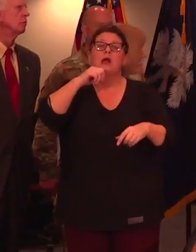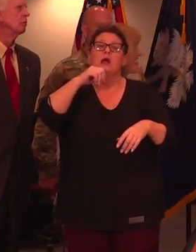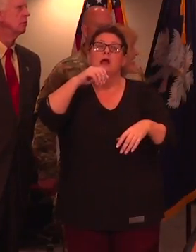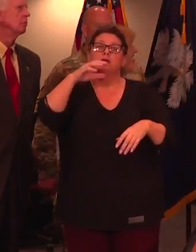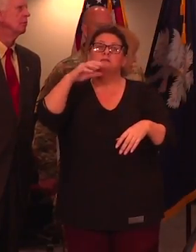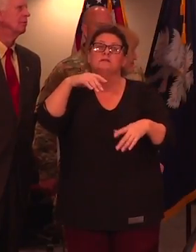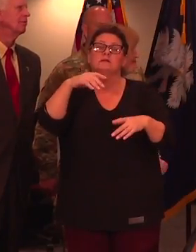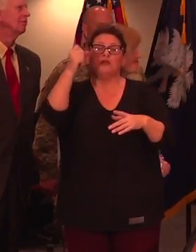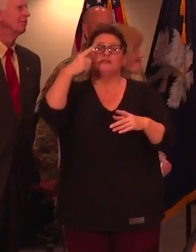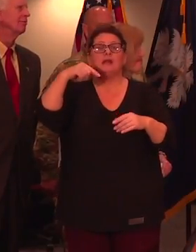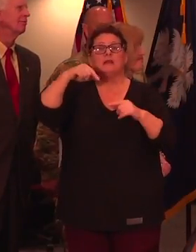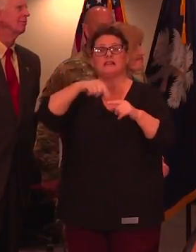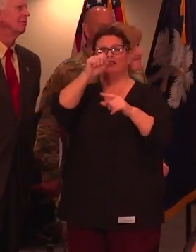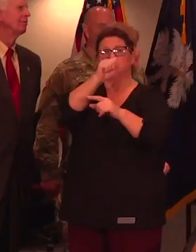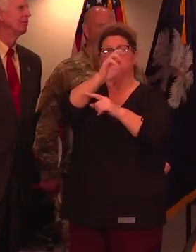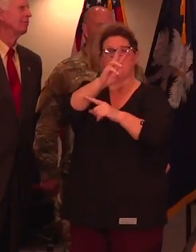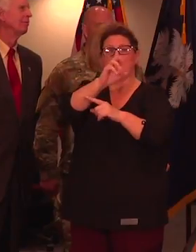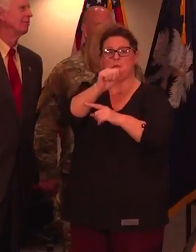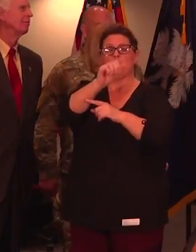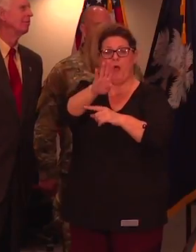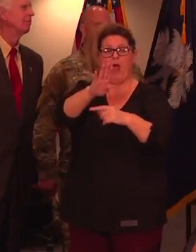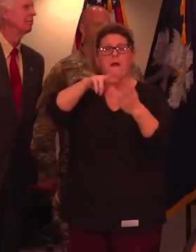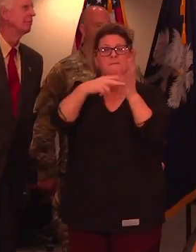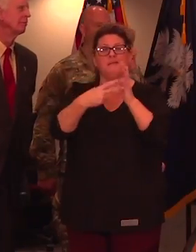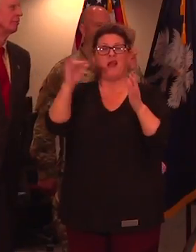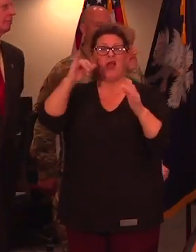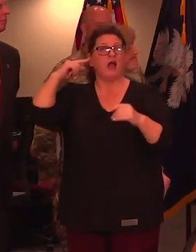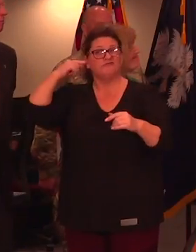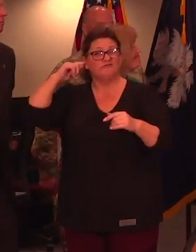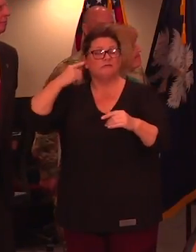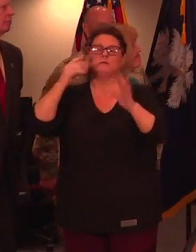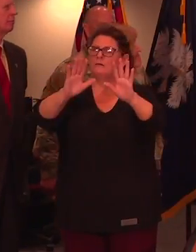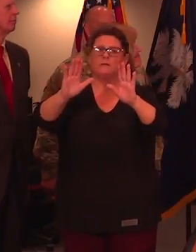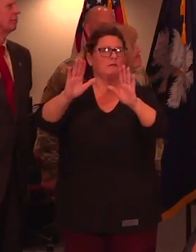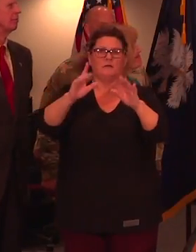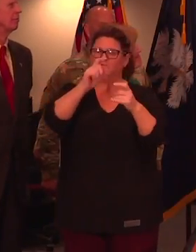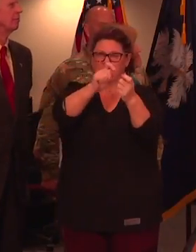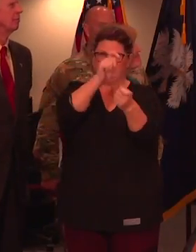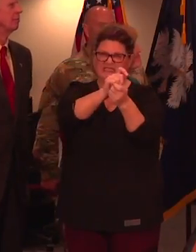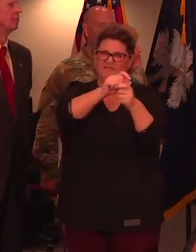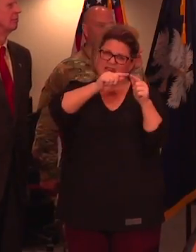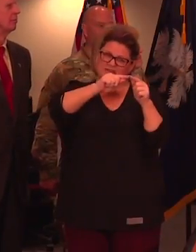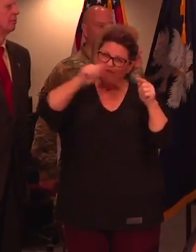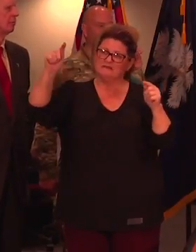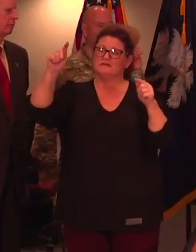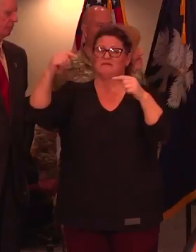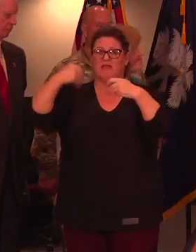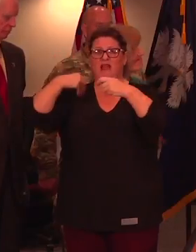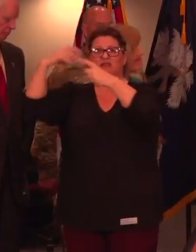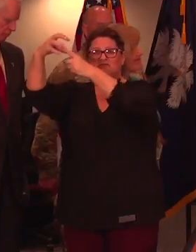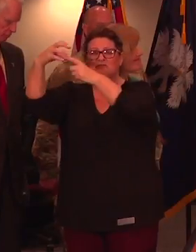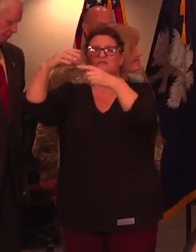Q-tips. Thank you. They are very specific for the test, and so that's a critical part of the